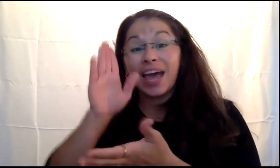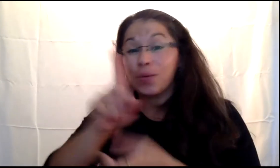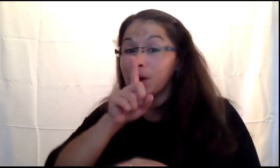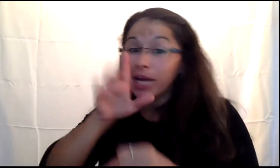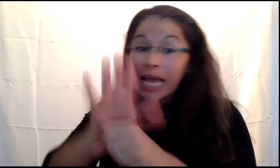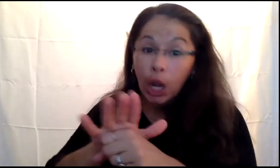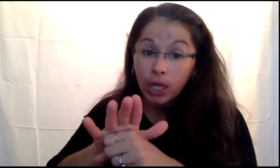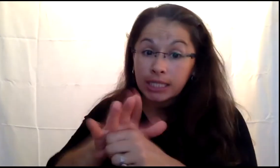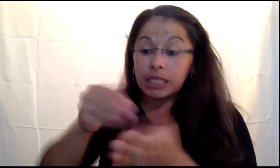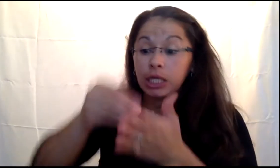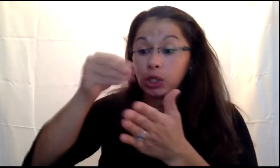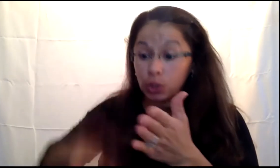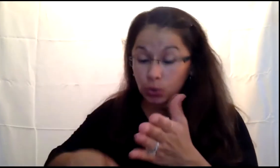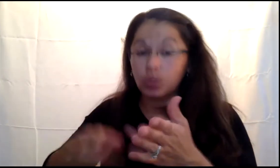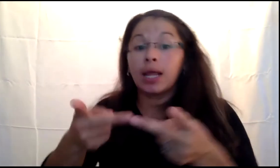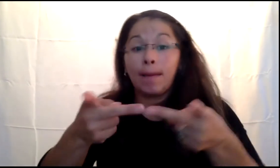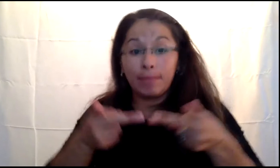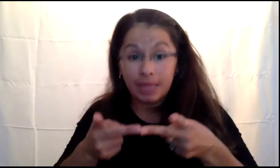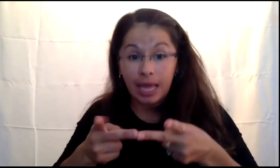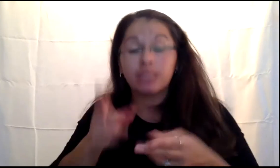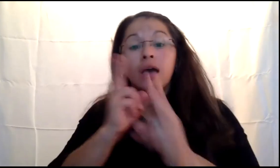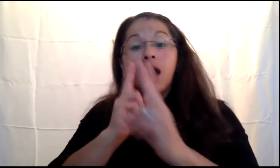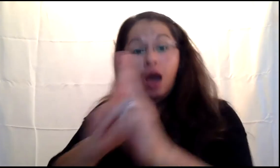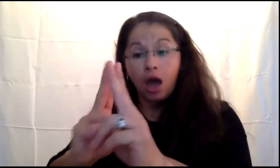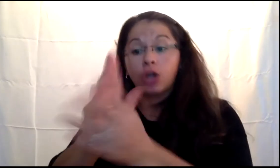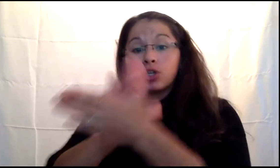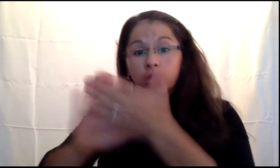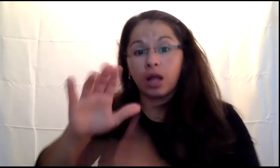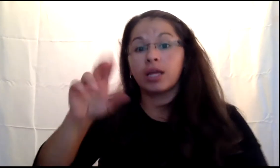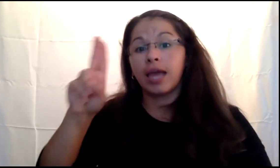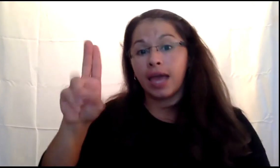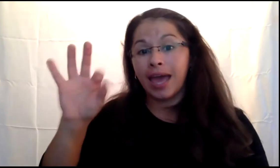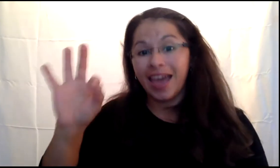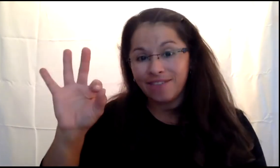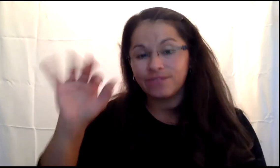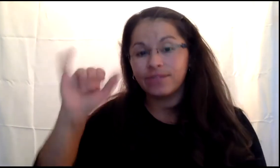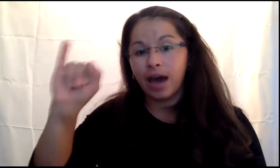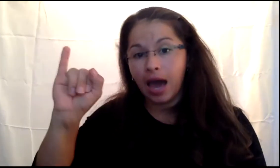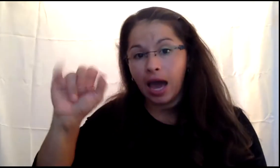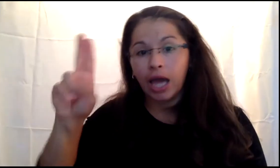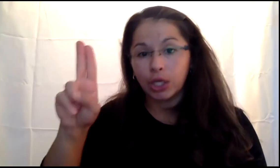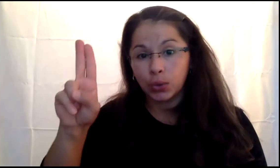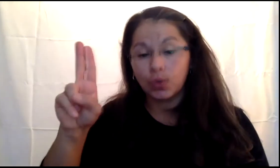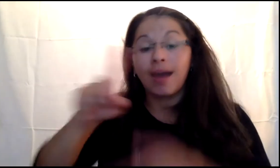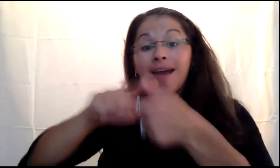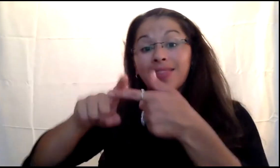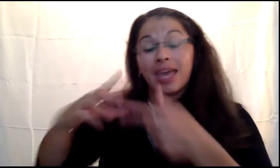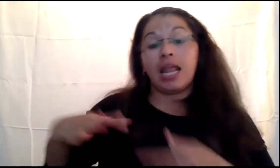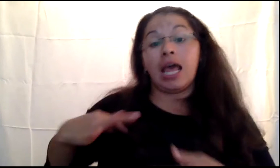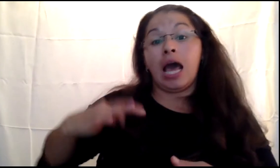at FIU. And then they can apply for the transfer Dream.us scholarship